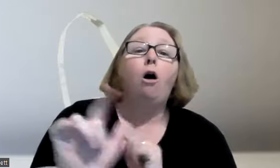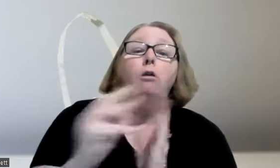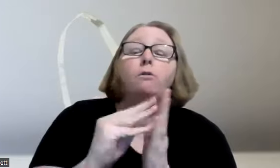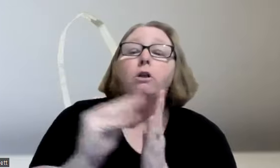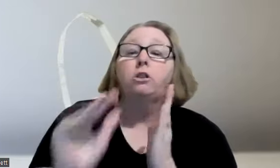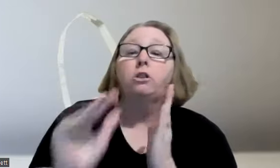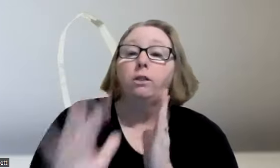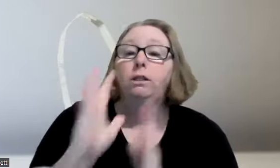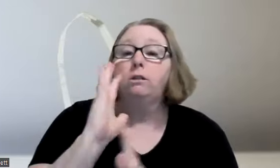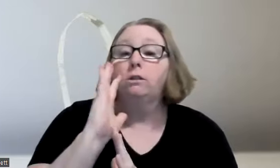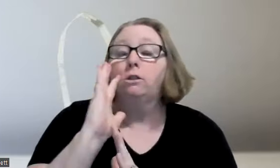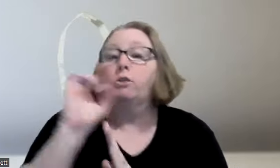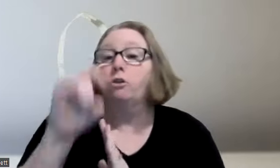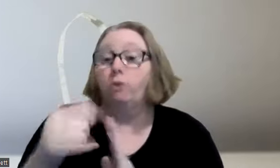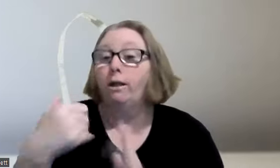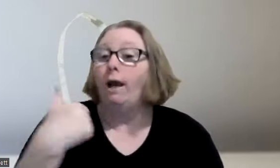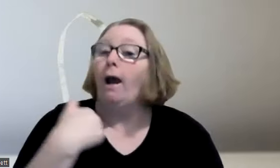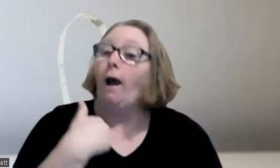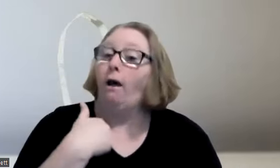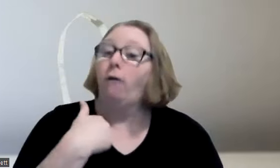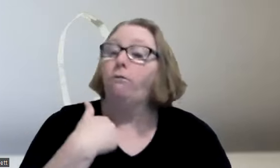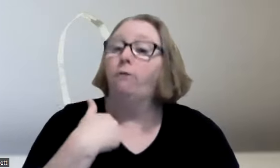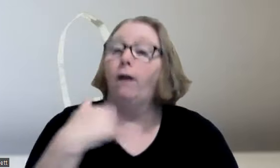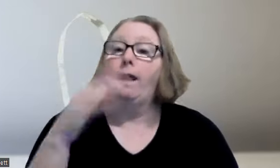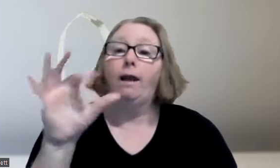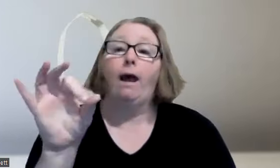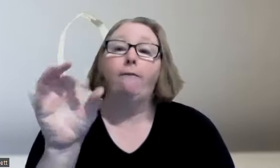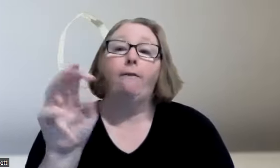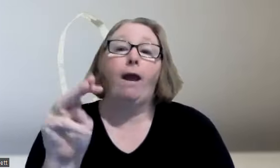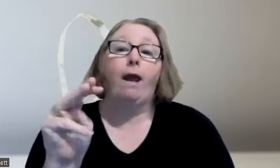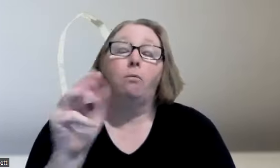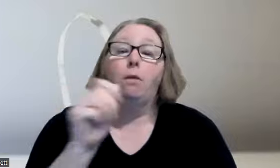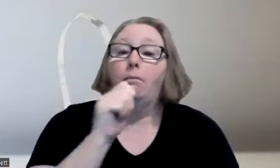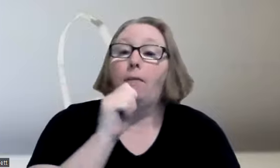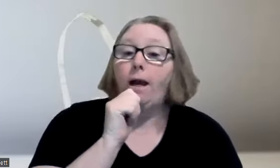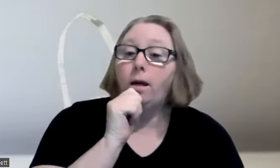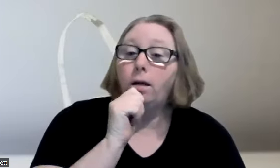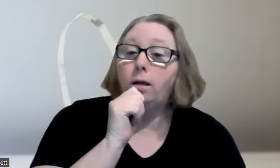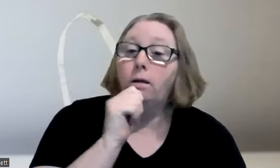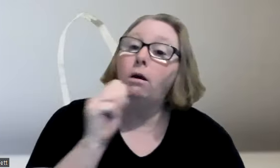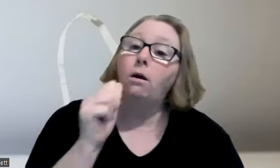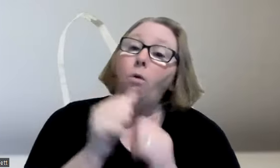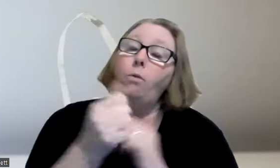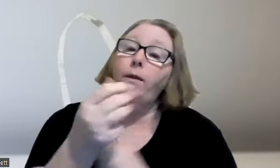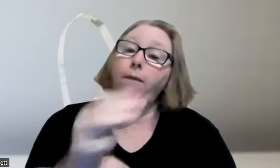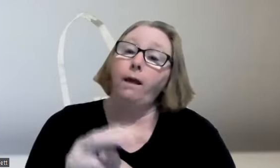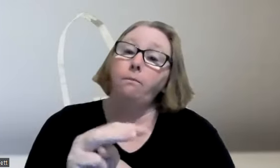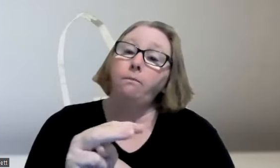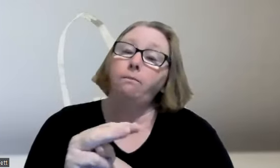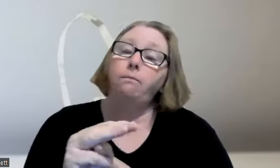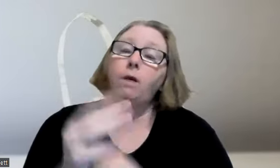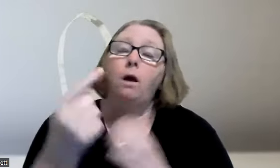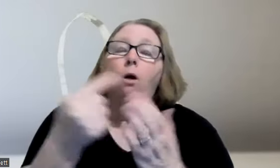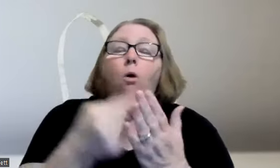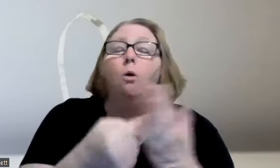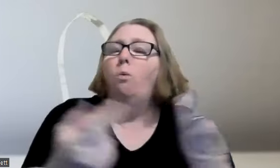All of our students should have an FM mic with them.